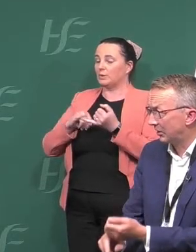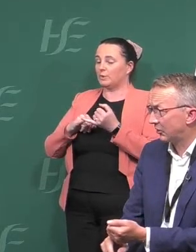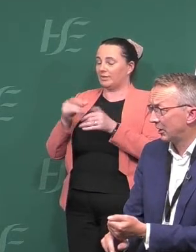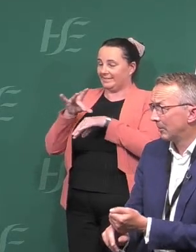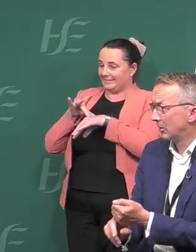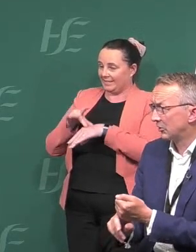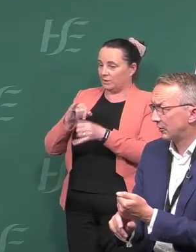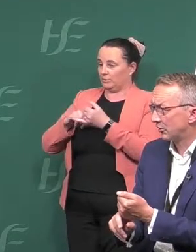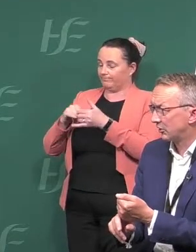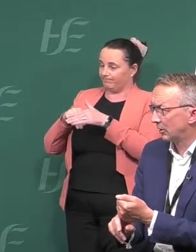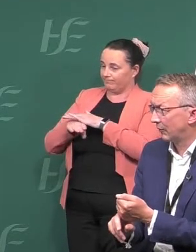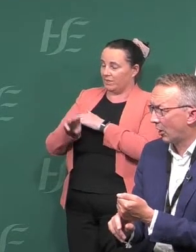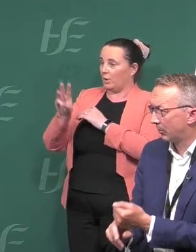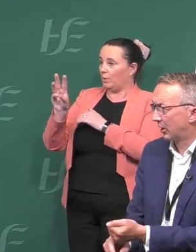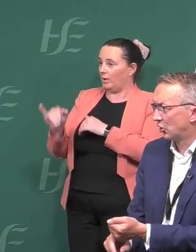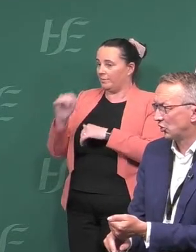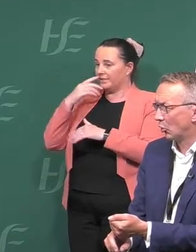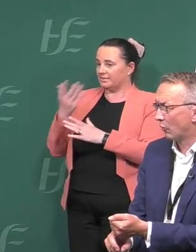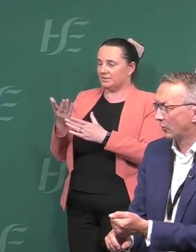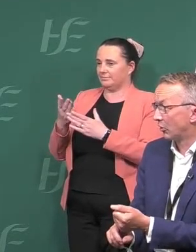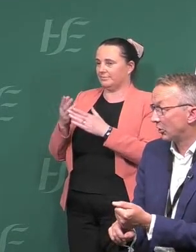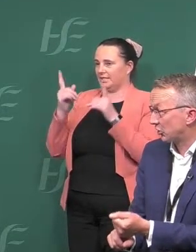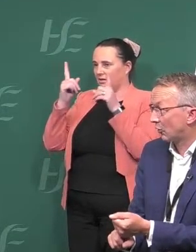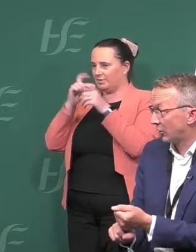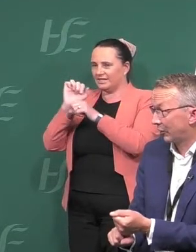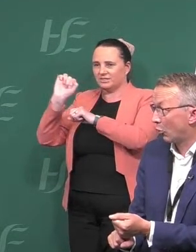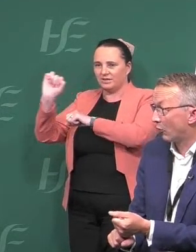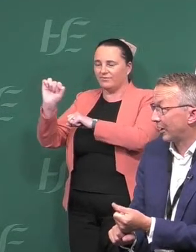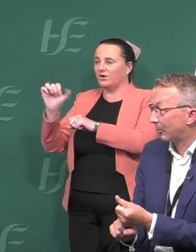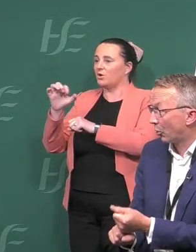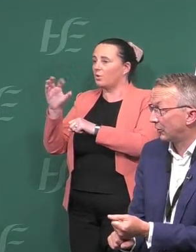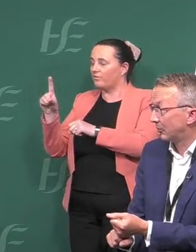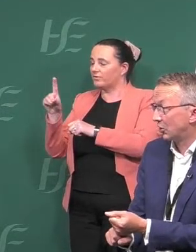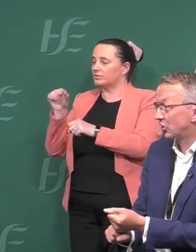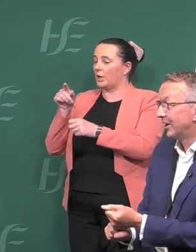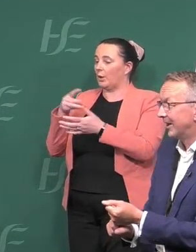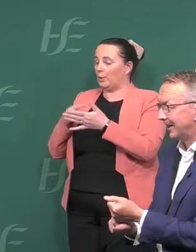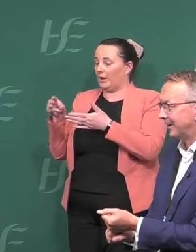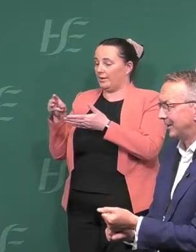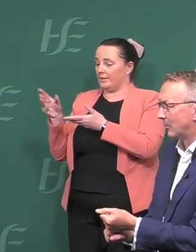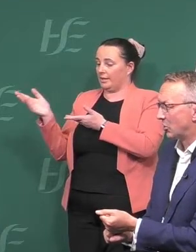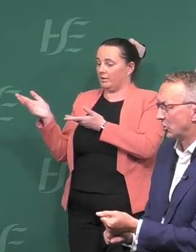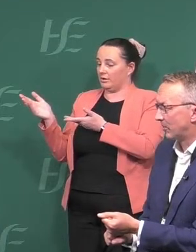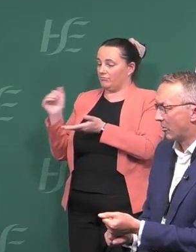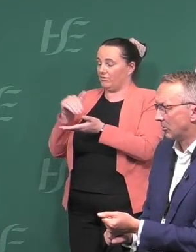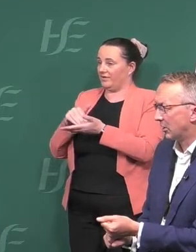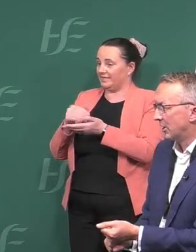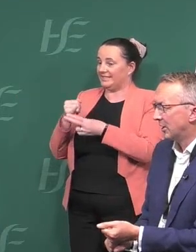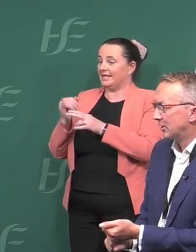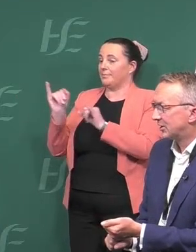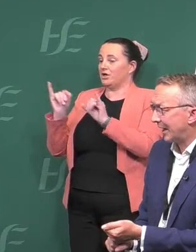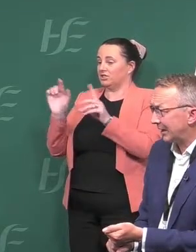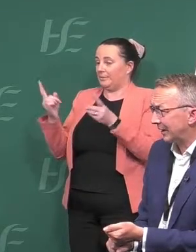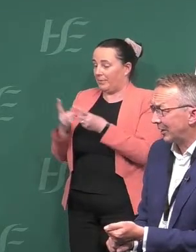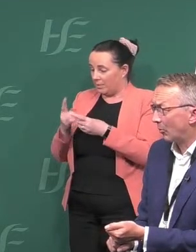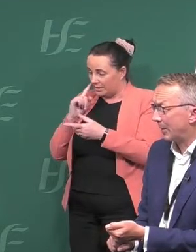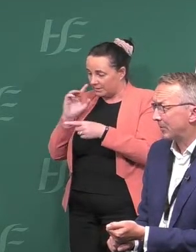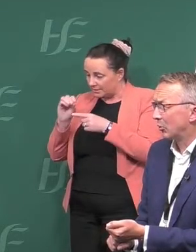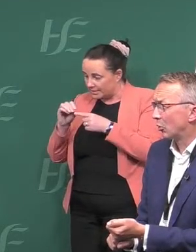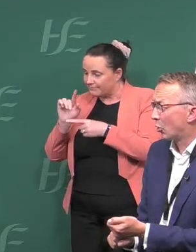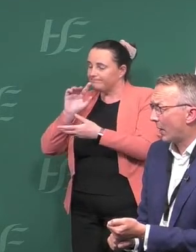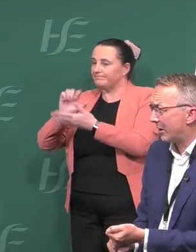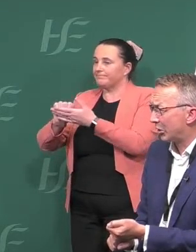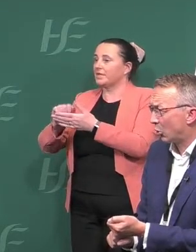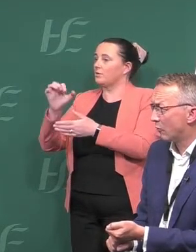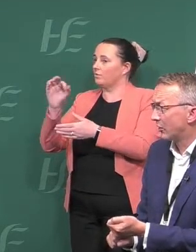are admitted because they have complications of COVID or discovered to have COVID at the point of admission in the emergency department. Secondly, are